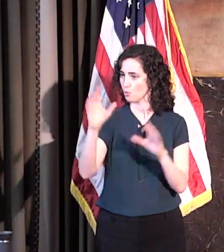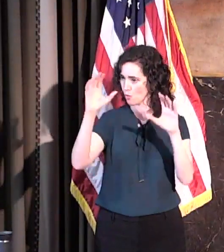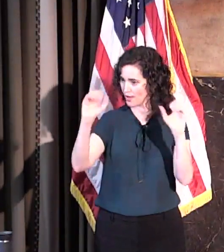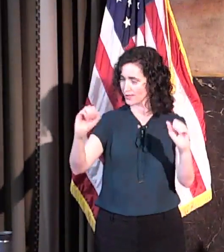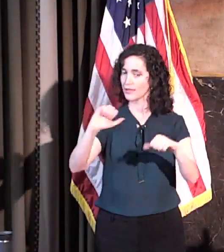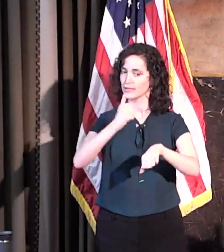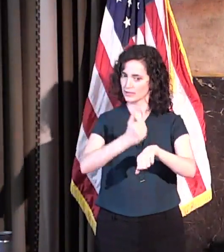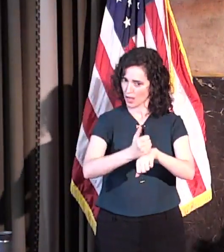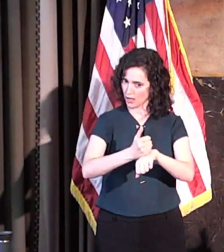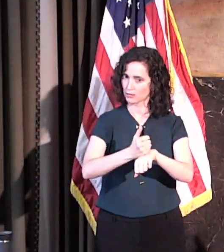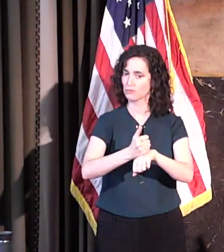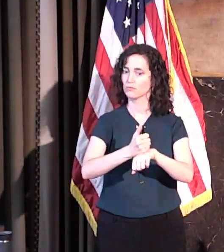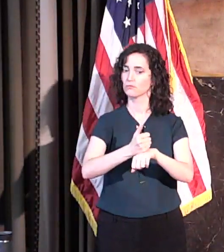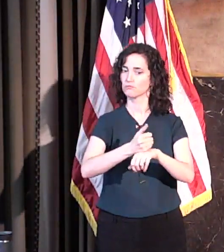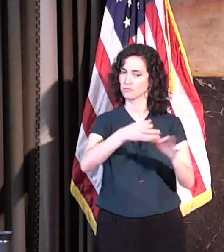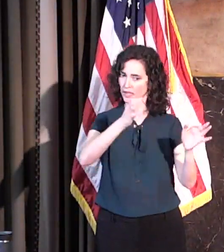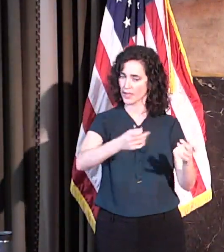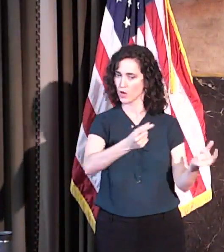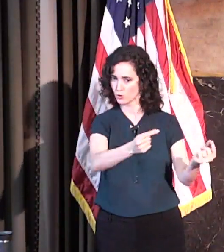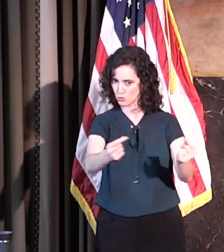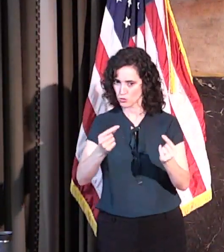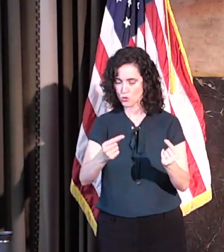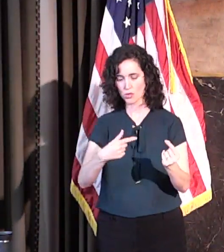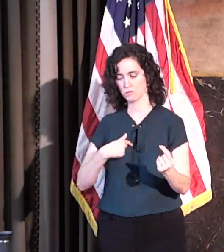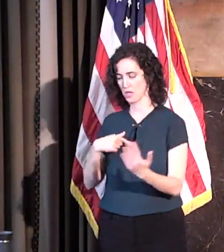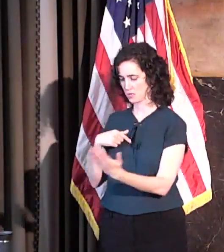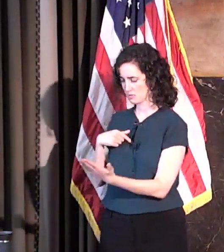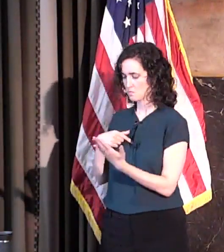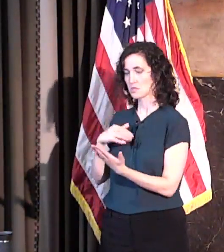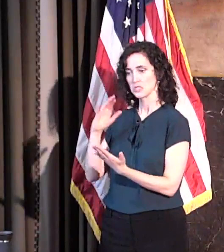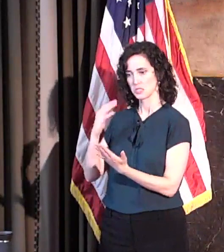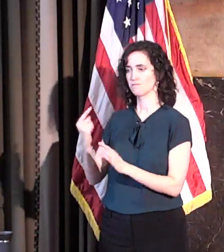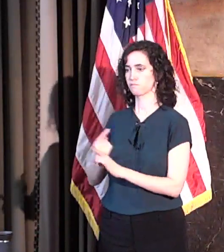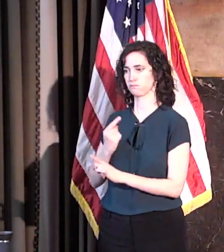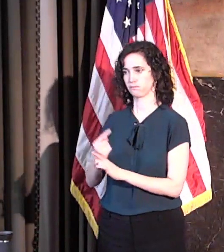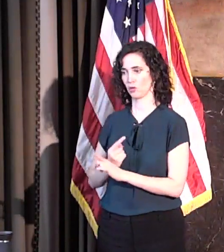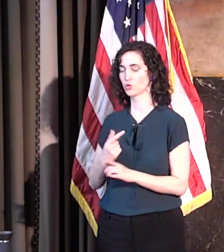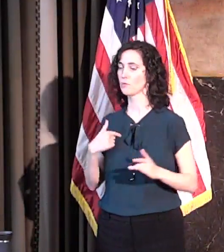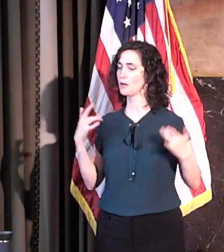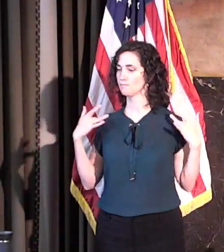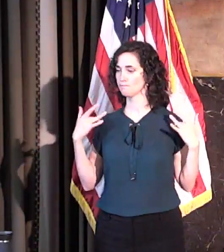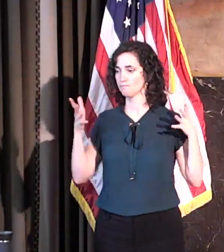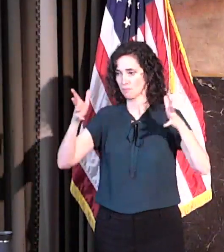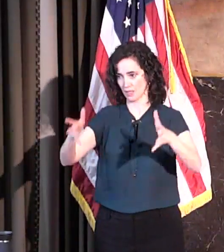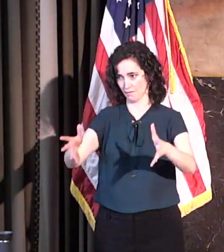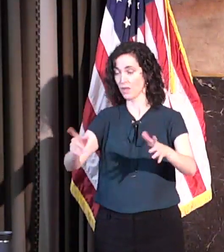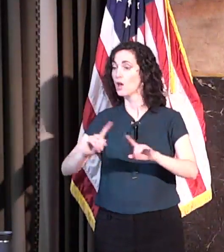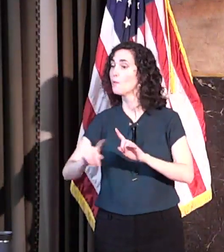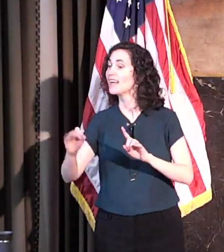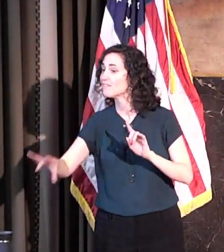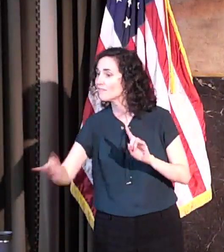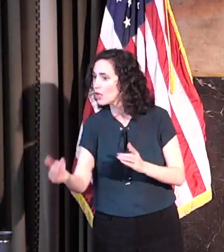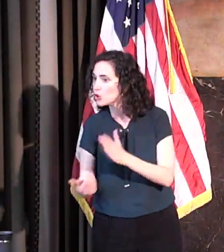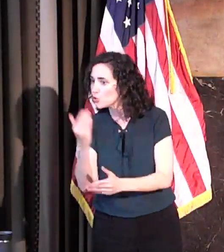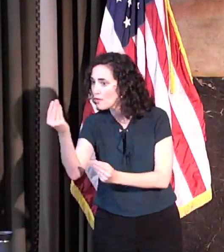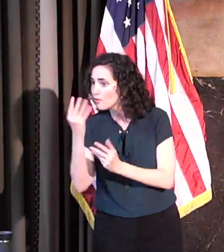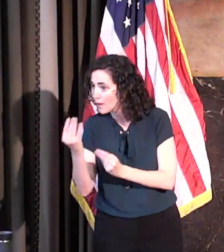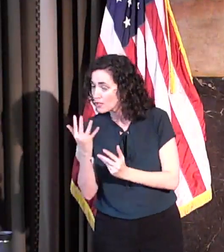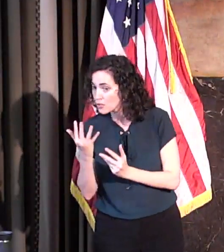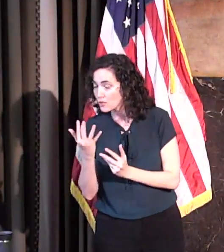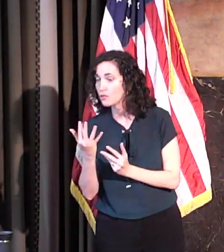as being within the reasonable range. And, you know, so I'm going to leave it there. Obviously, if new information is